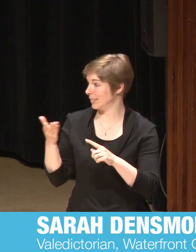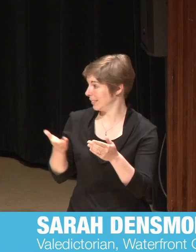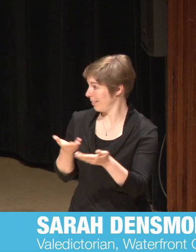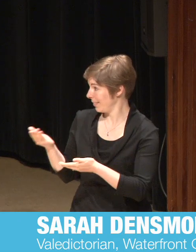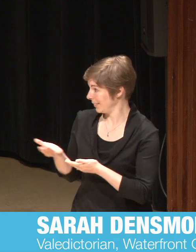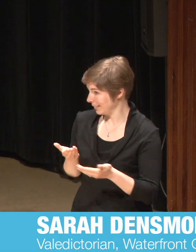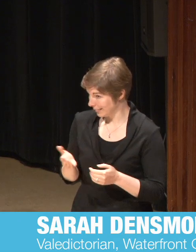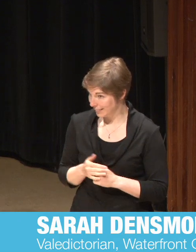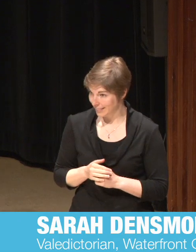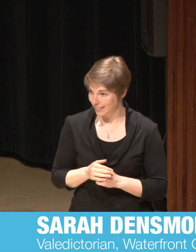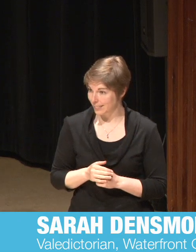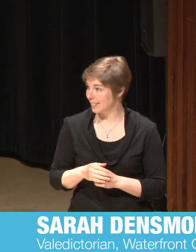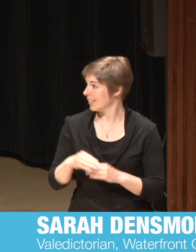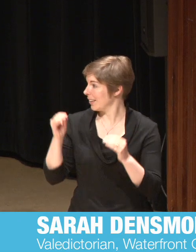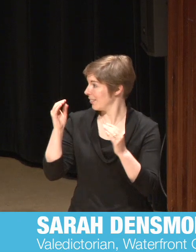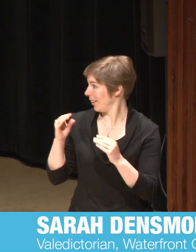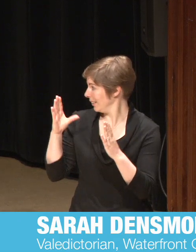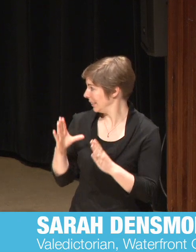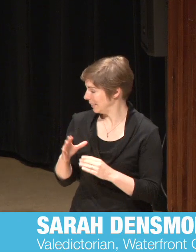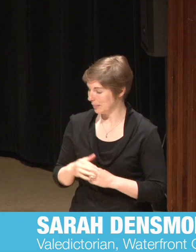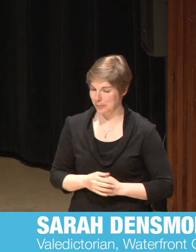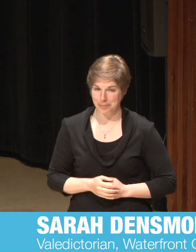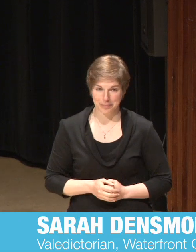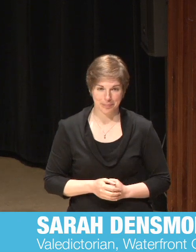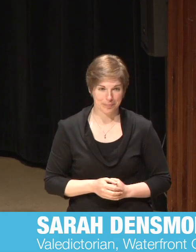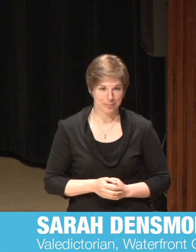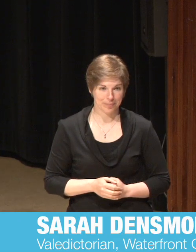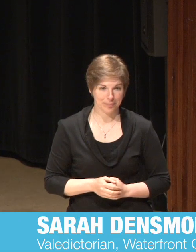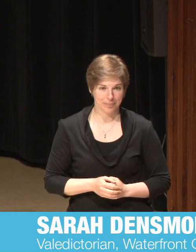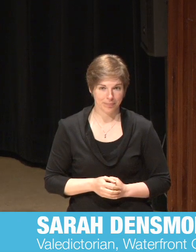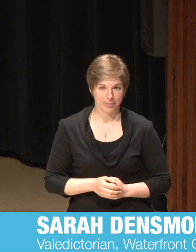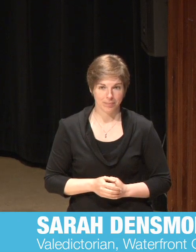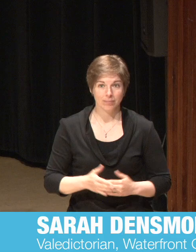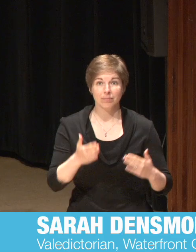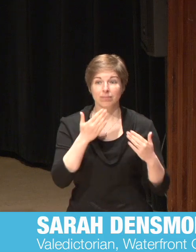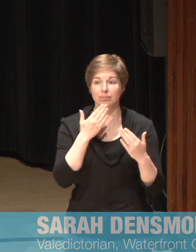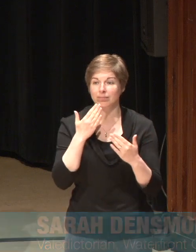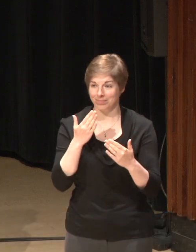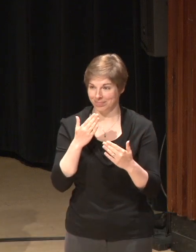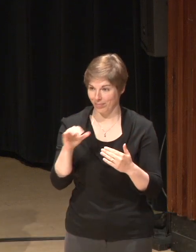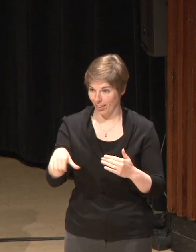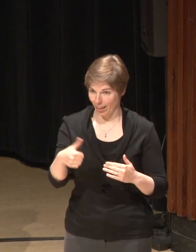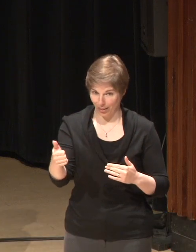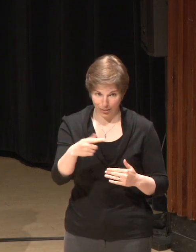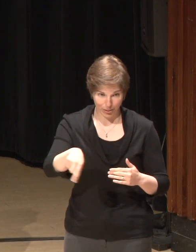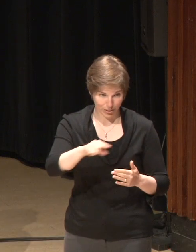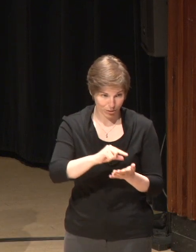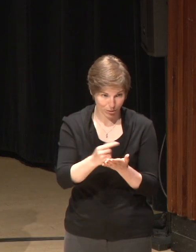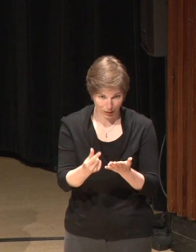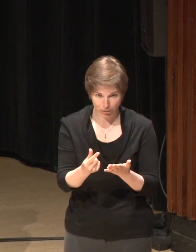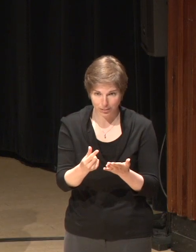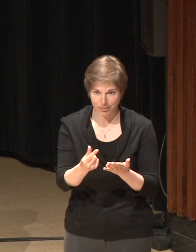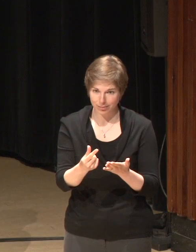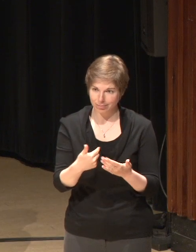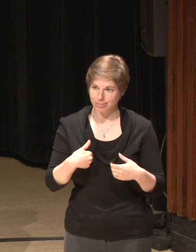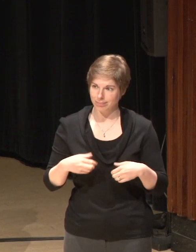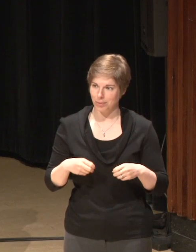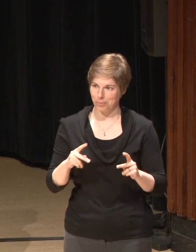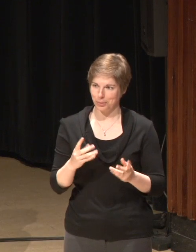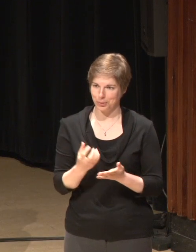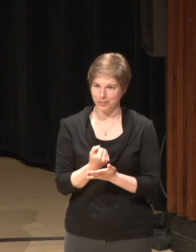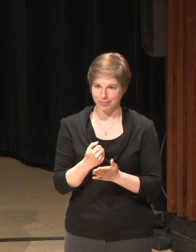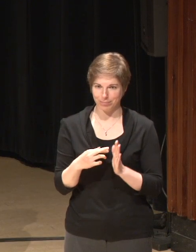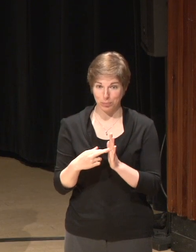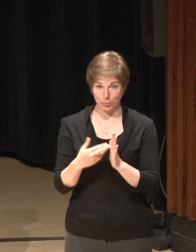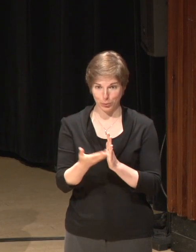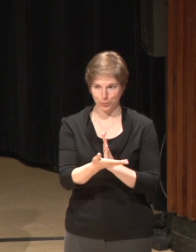guests, and esteemed NSCC faculty. I would like to thank my fellow graduates for this opportunity to represent them on our special